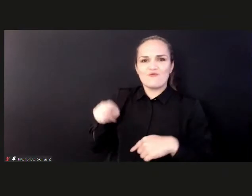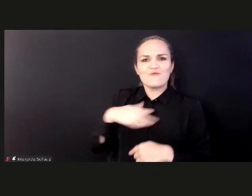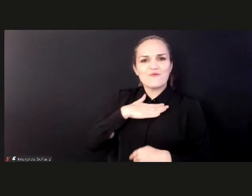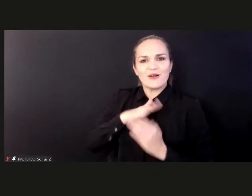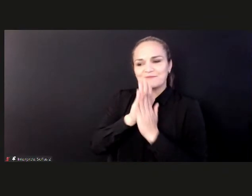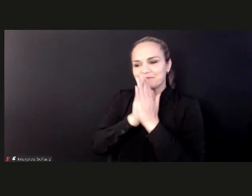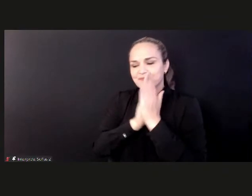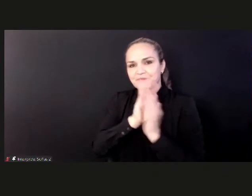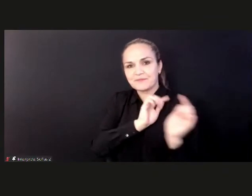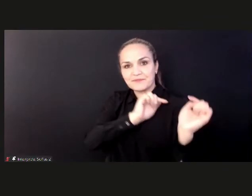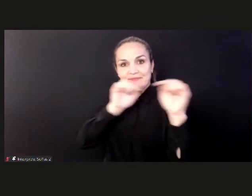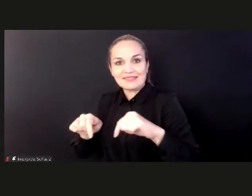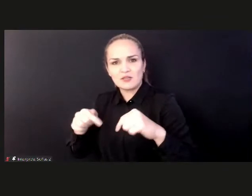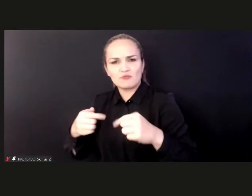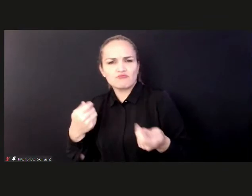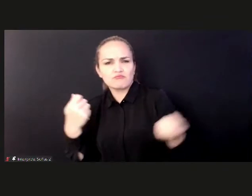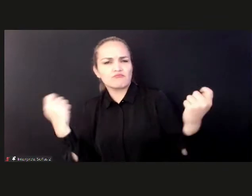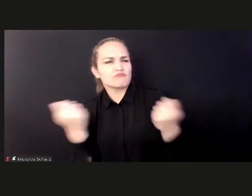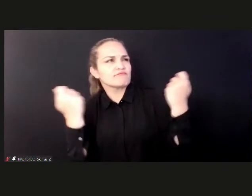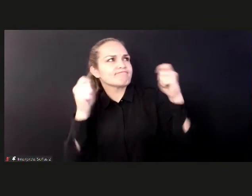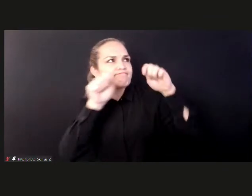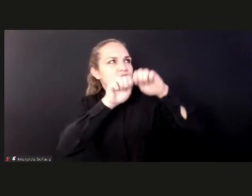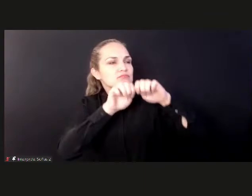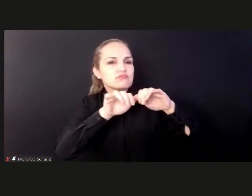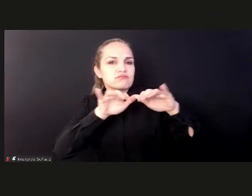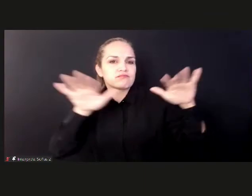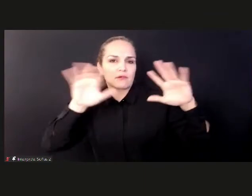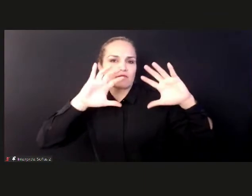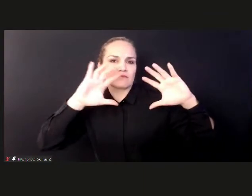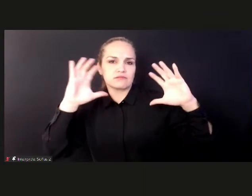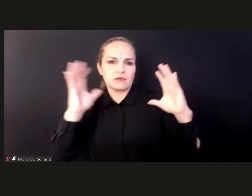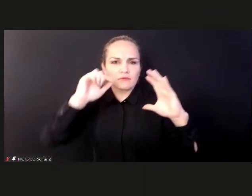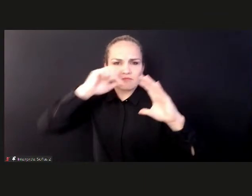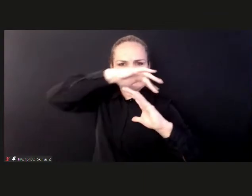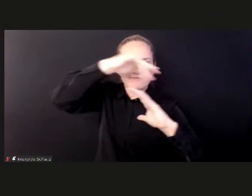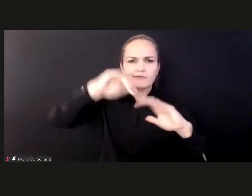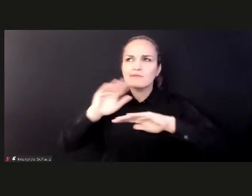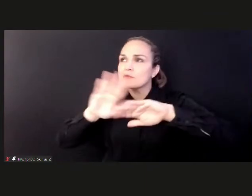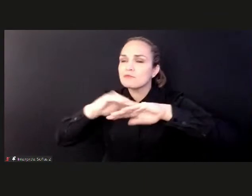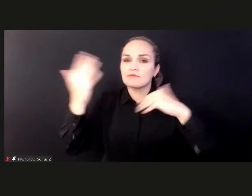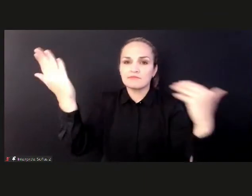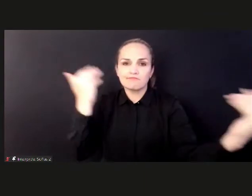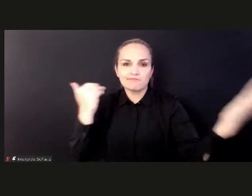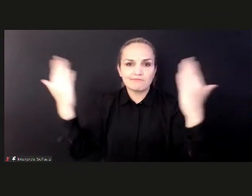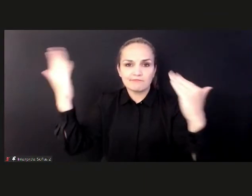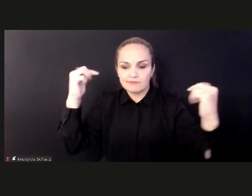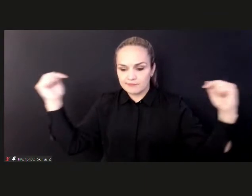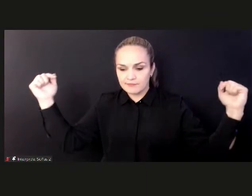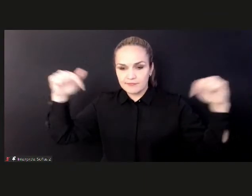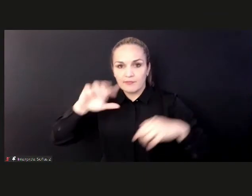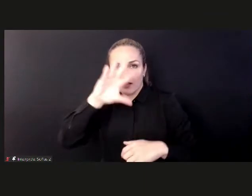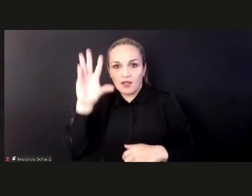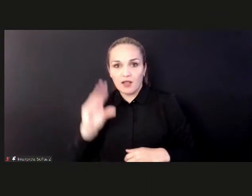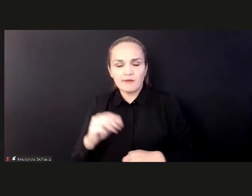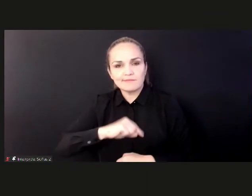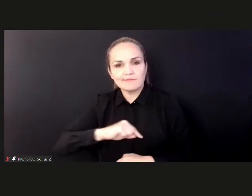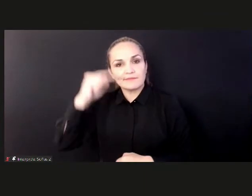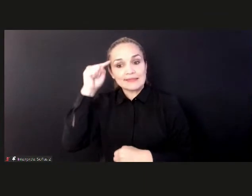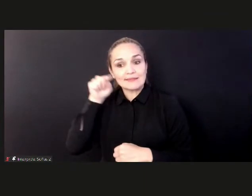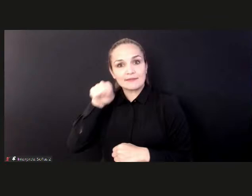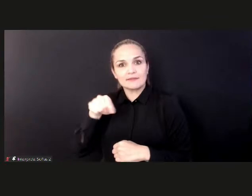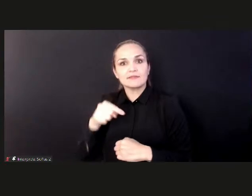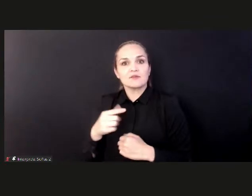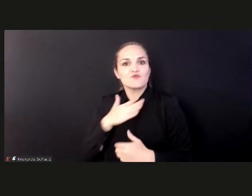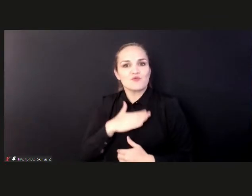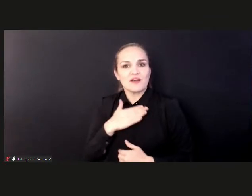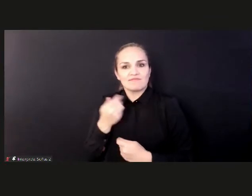in Africa can also lead to, it's one of the ways that you can promote trade in Africa, in the sense that an increase in trade, an increase in tourism leads